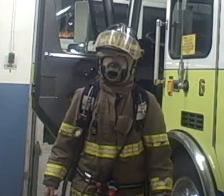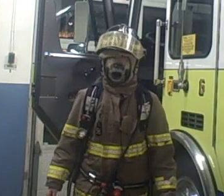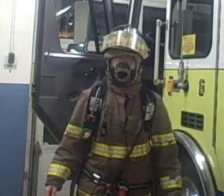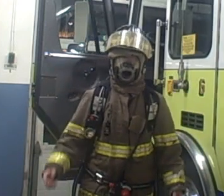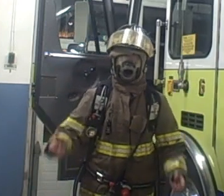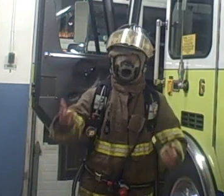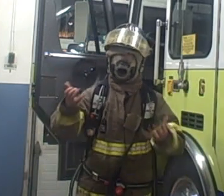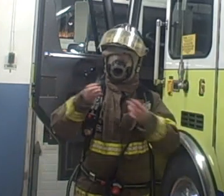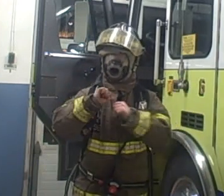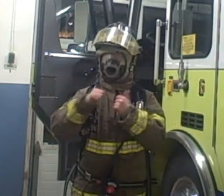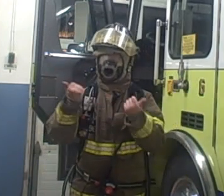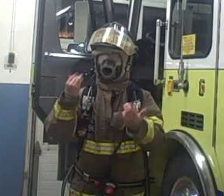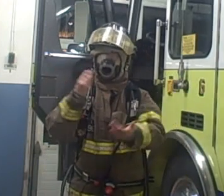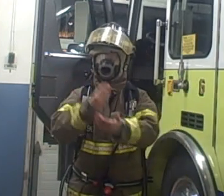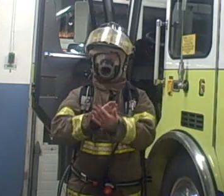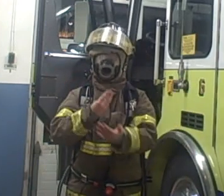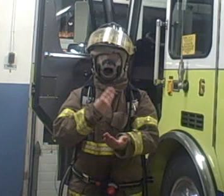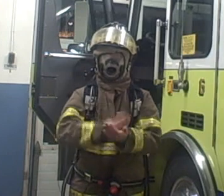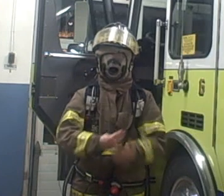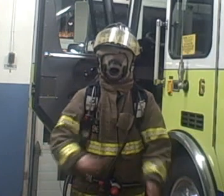leave. He doesn't want